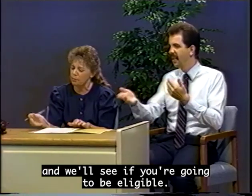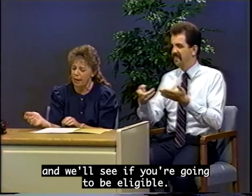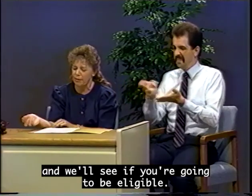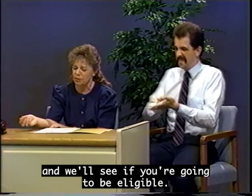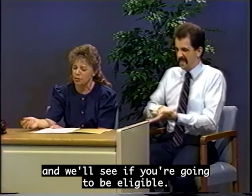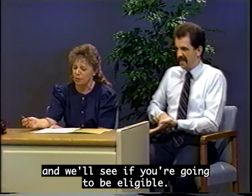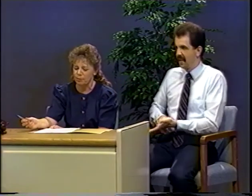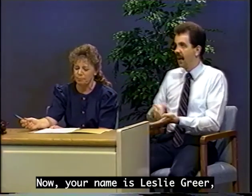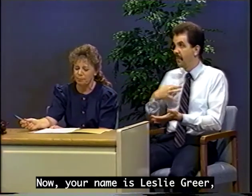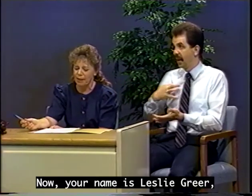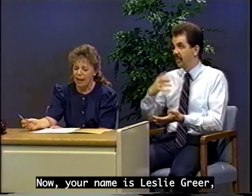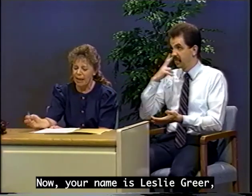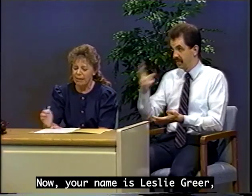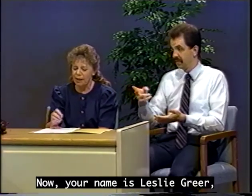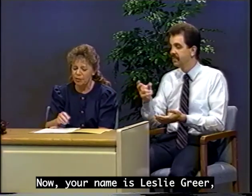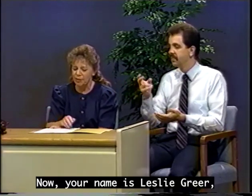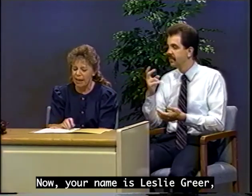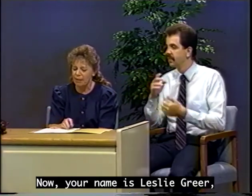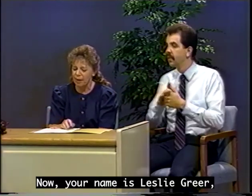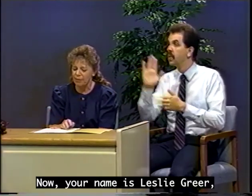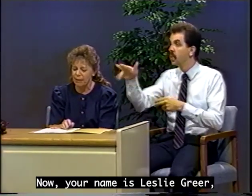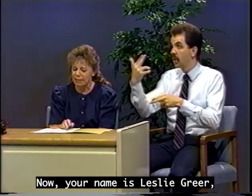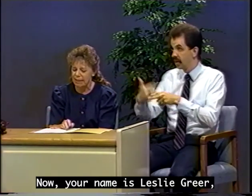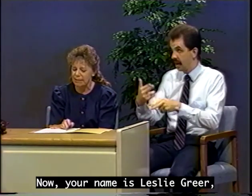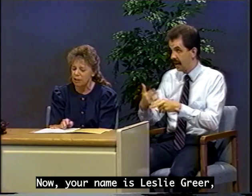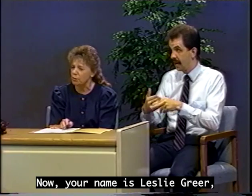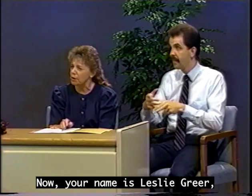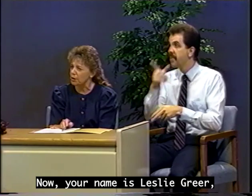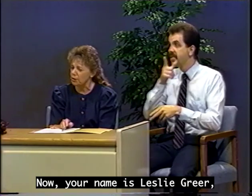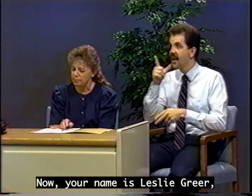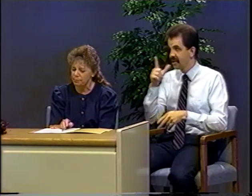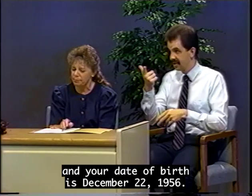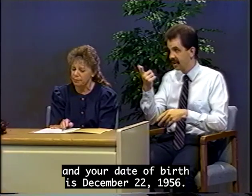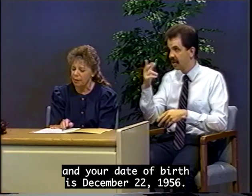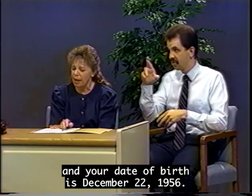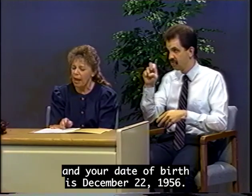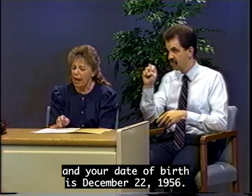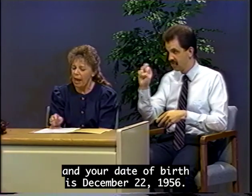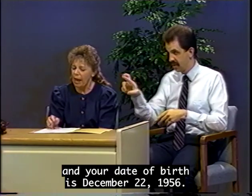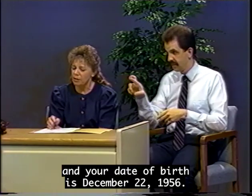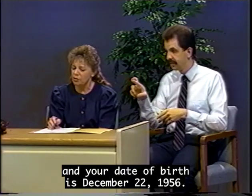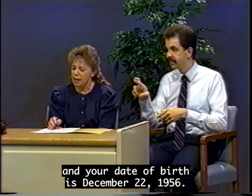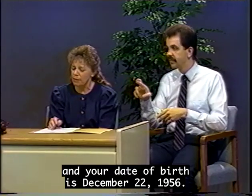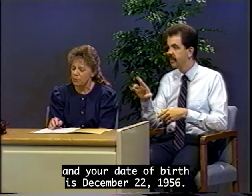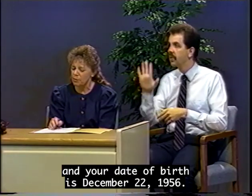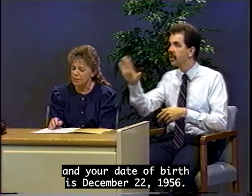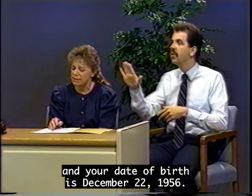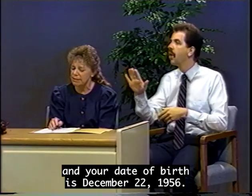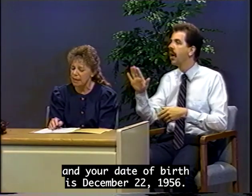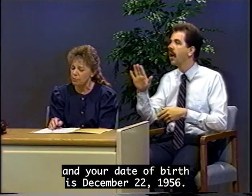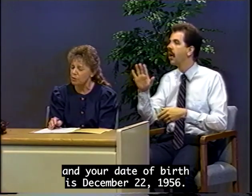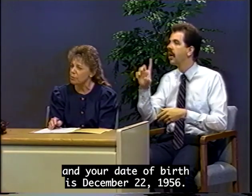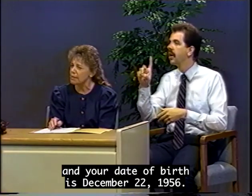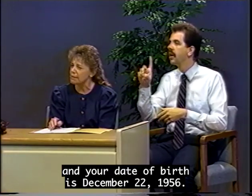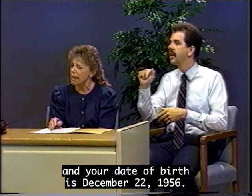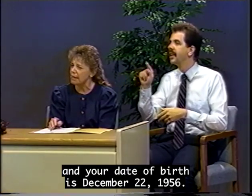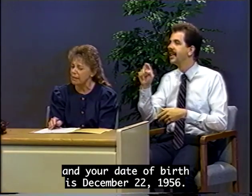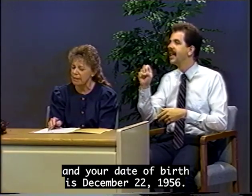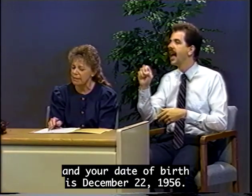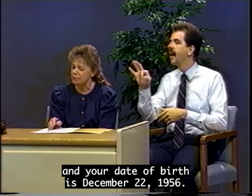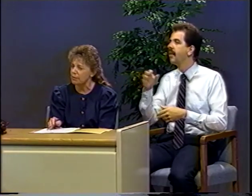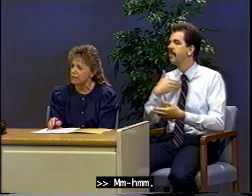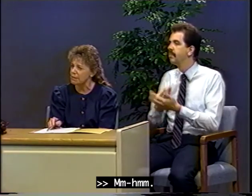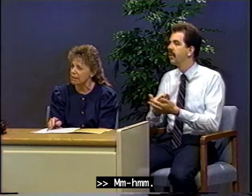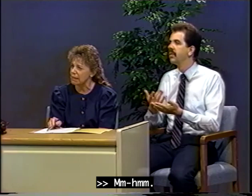if you're going to be eligible. Now, your name is Leslie Greer, and your date of birth is December